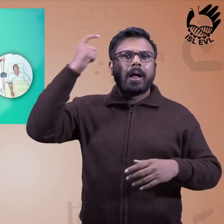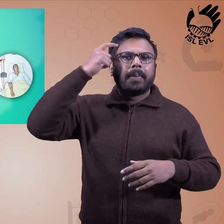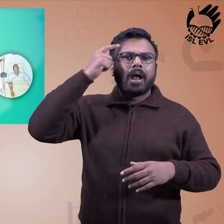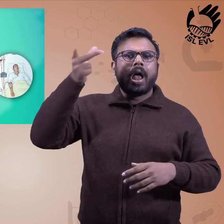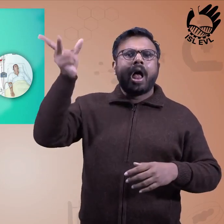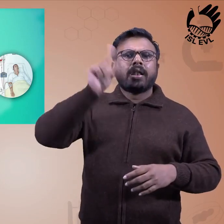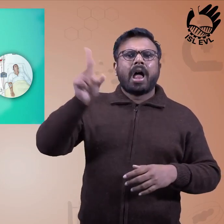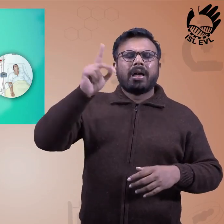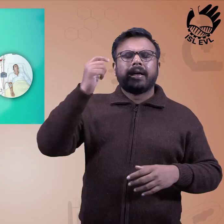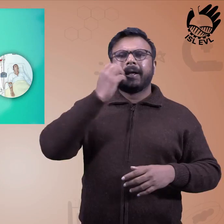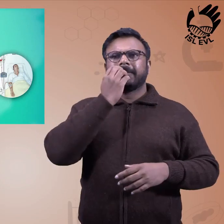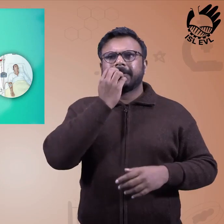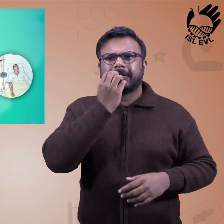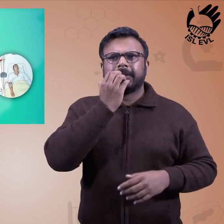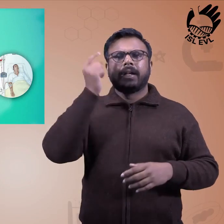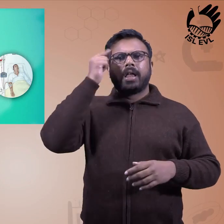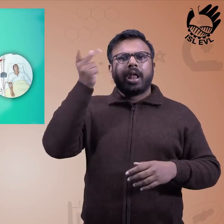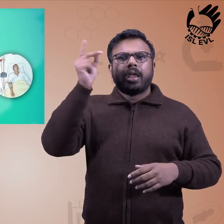autism;